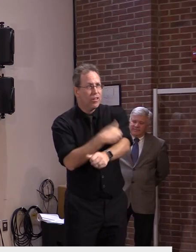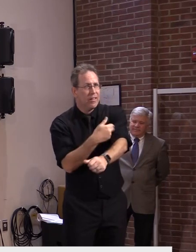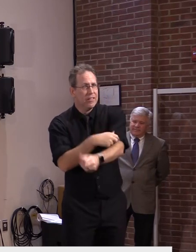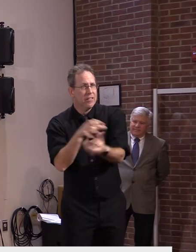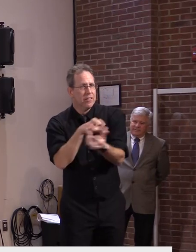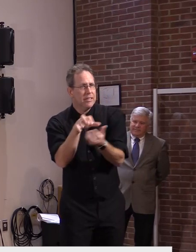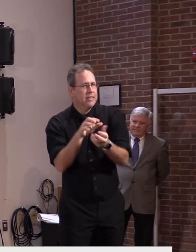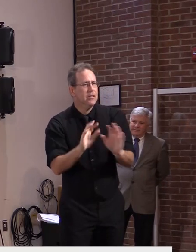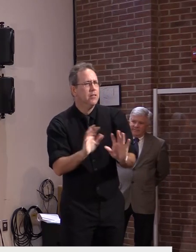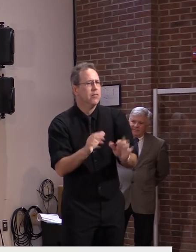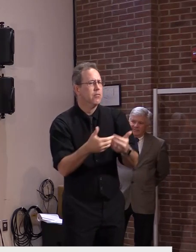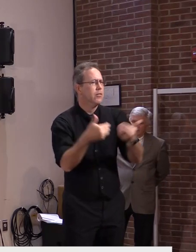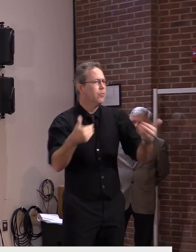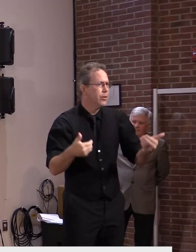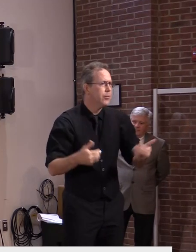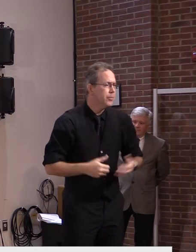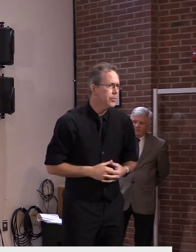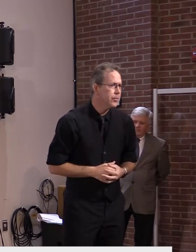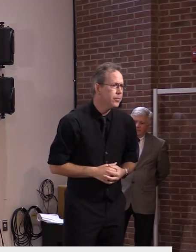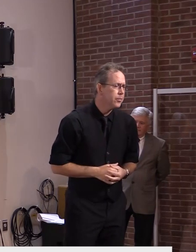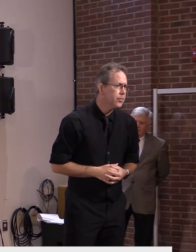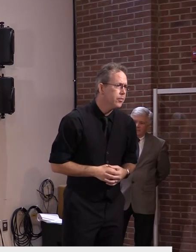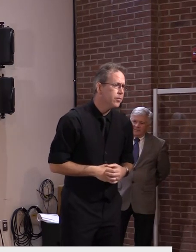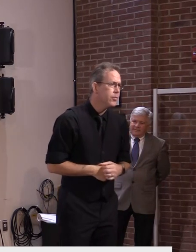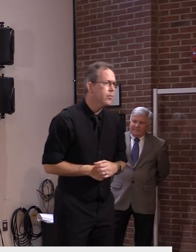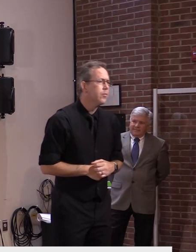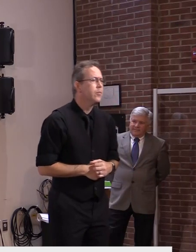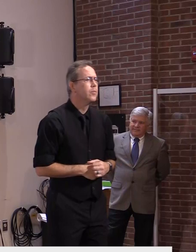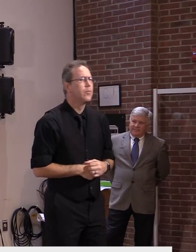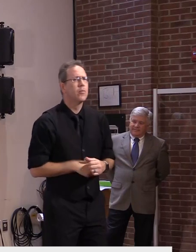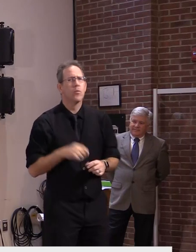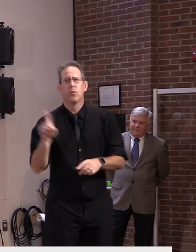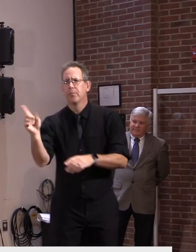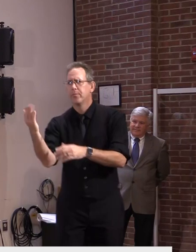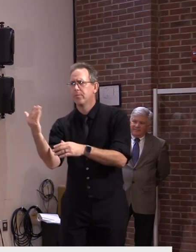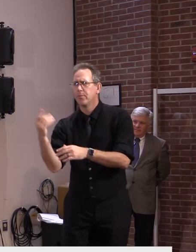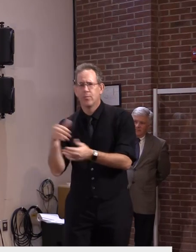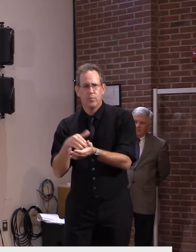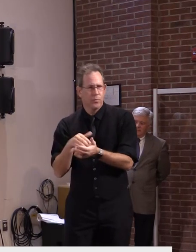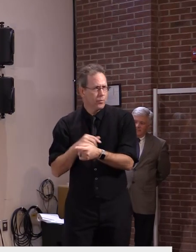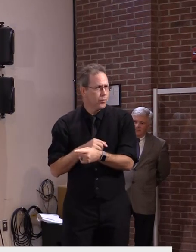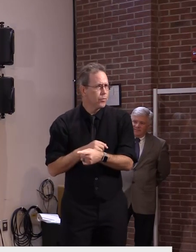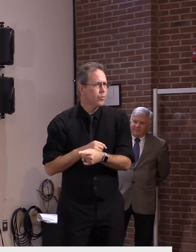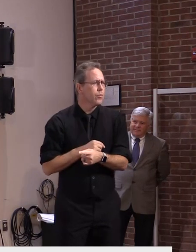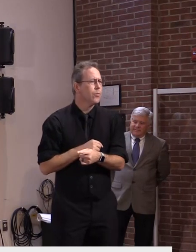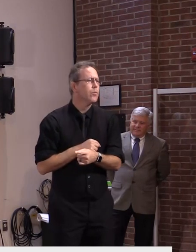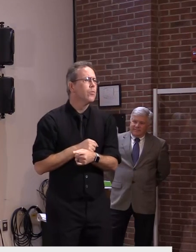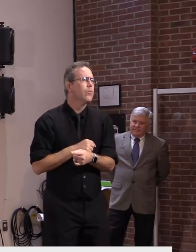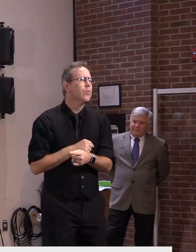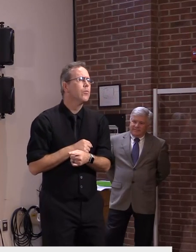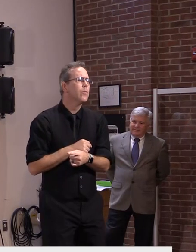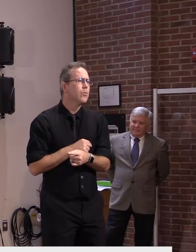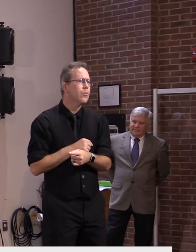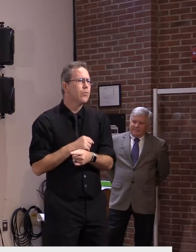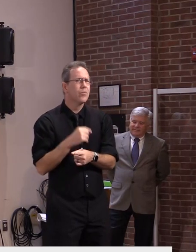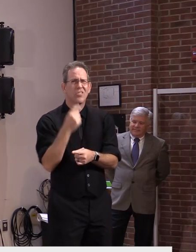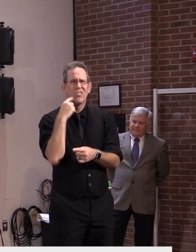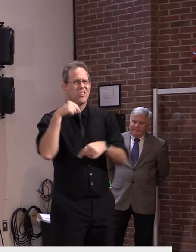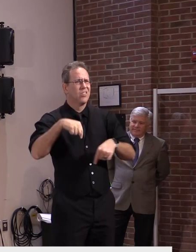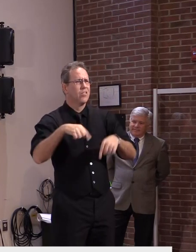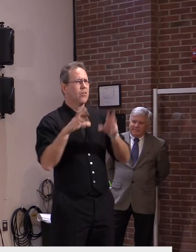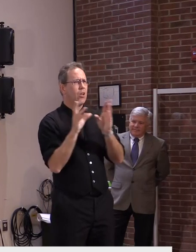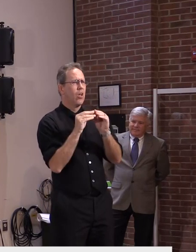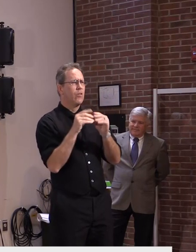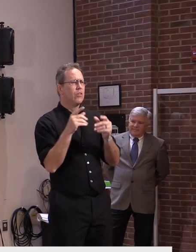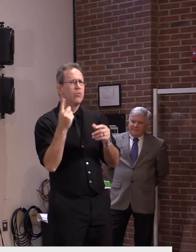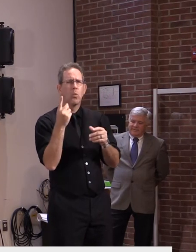Okay. And one other thing, during one of the recent news conferences, the question was raised about how Vermonters